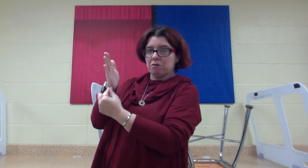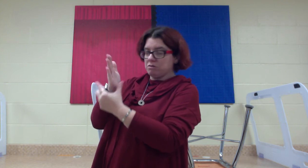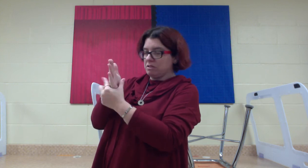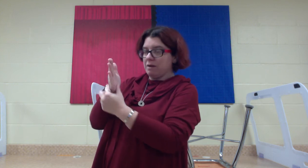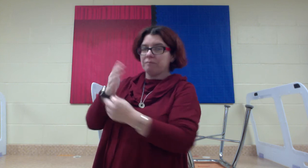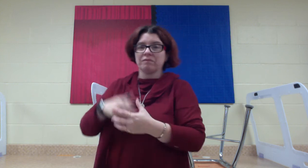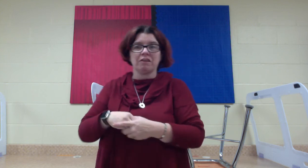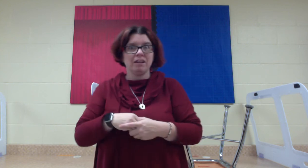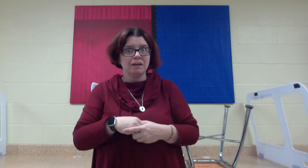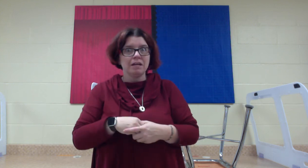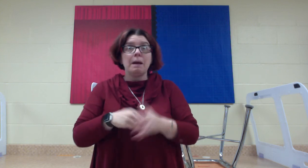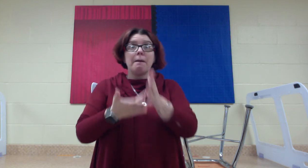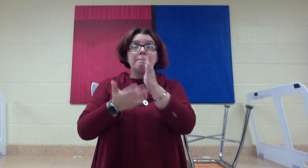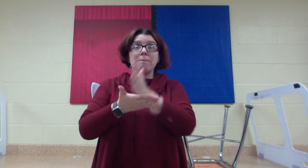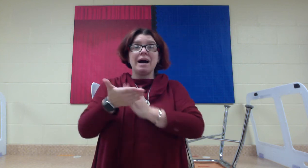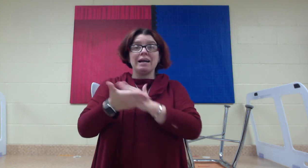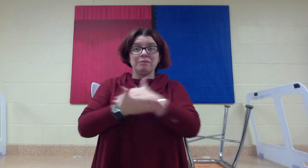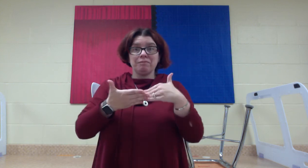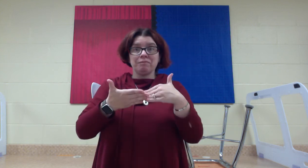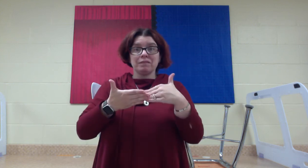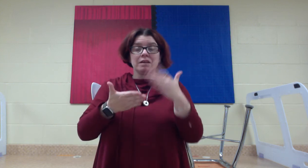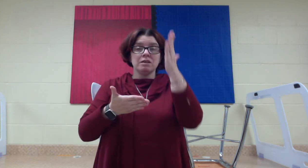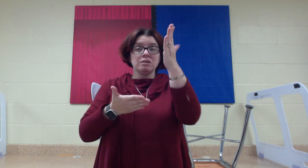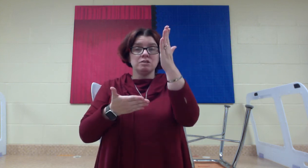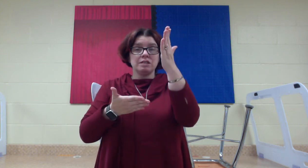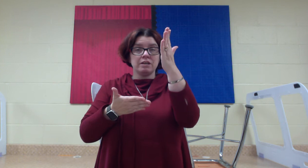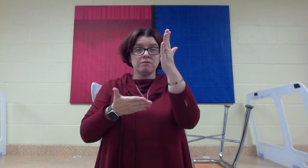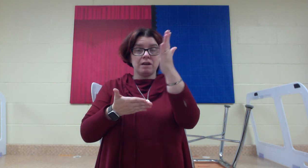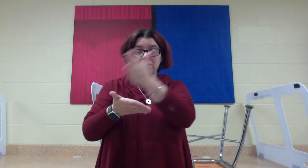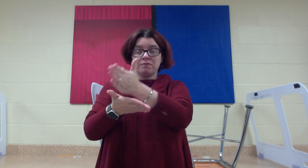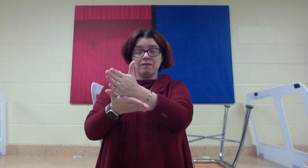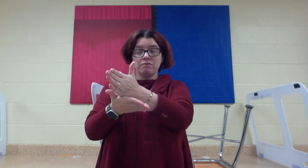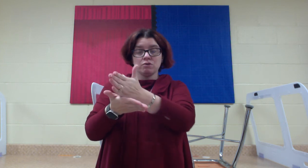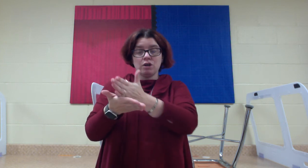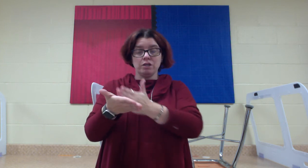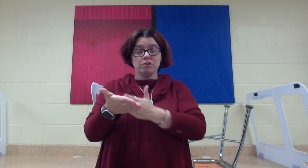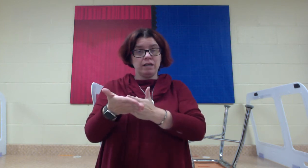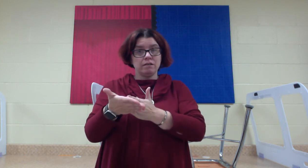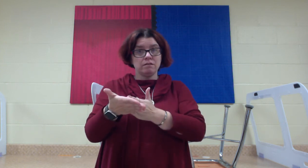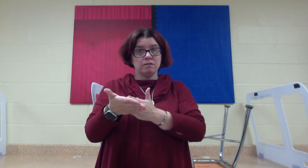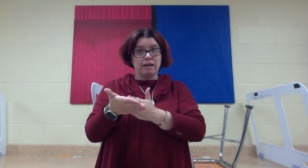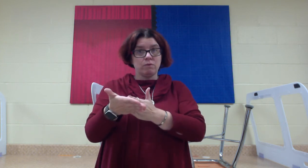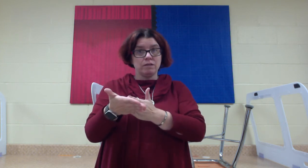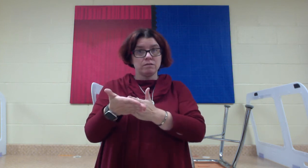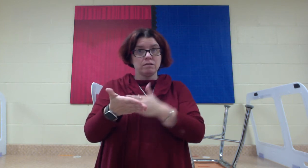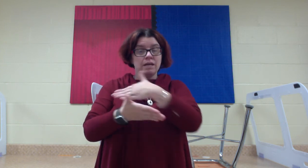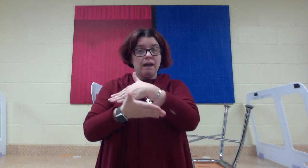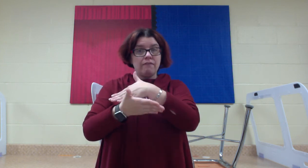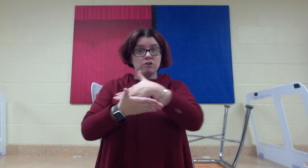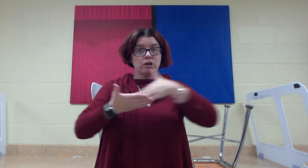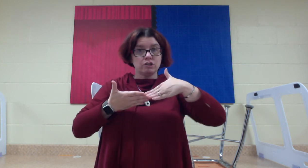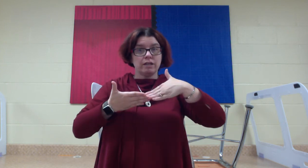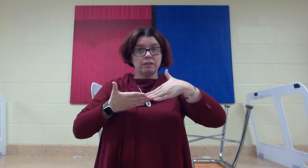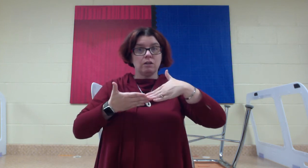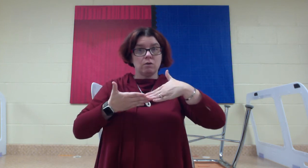gross is that? All right. Pie. So you take your dominant five. You cut your hand down ways. And then you cut your hand long